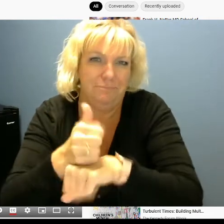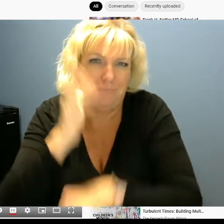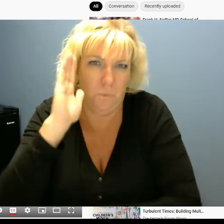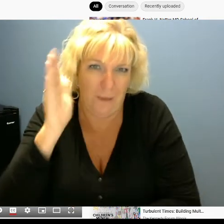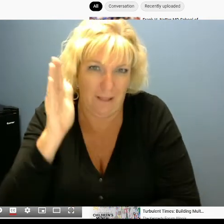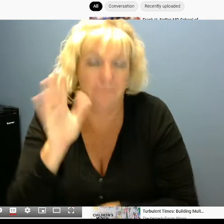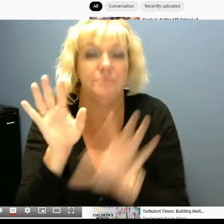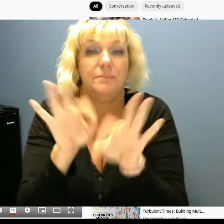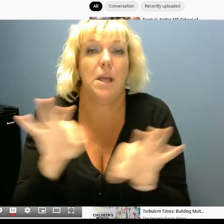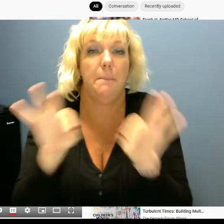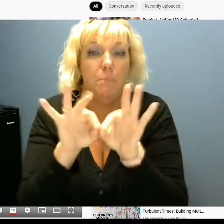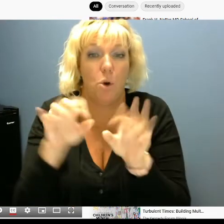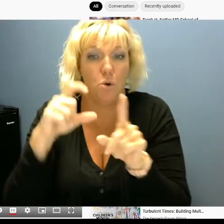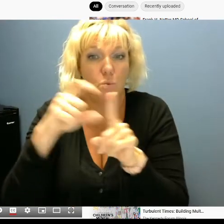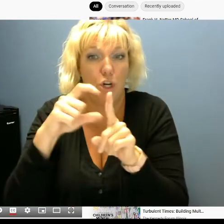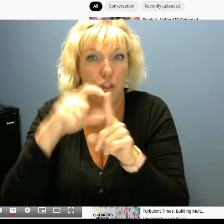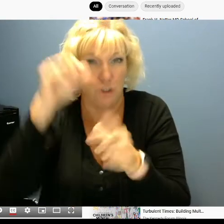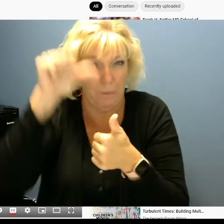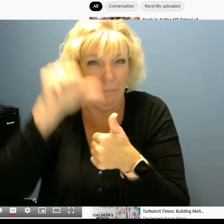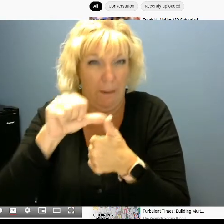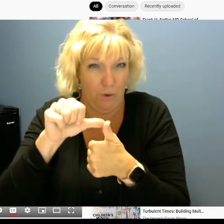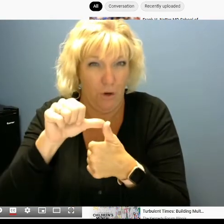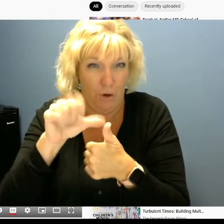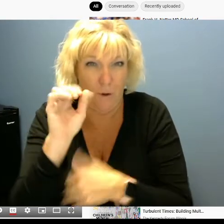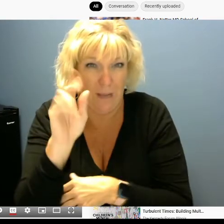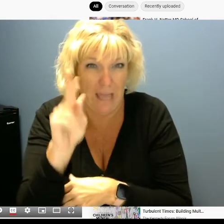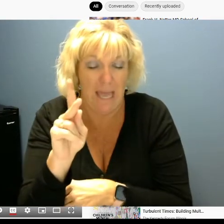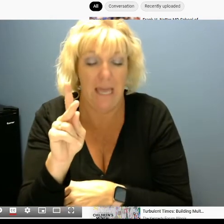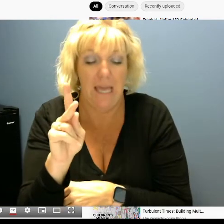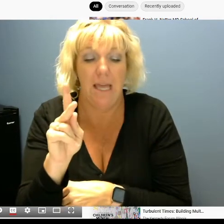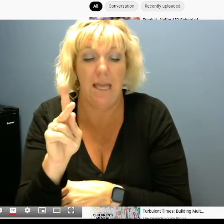for. First, we'll talk about how,